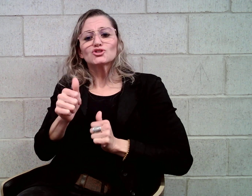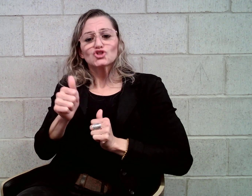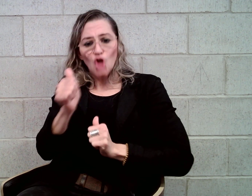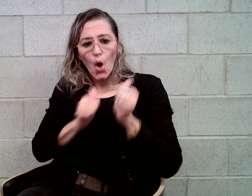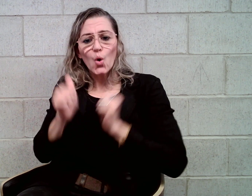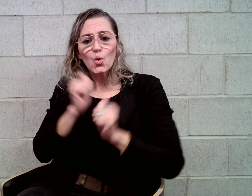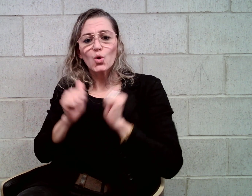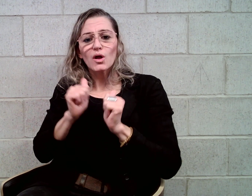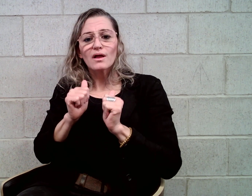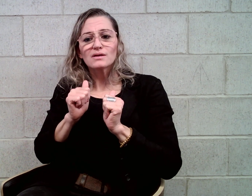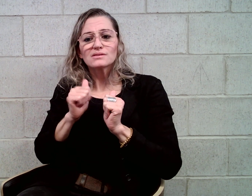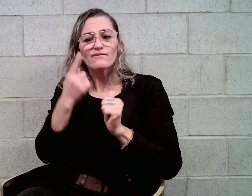Well,